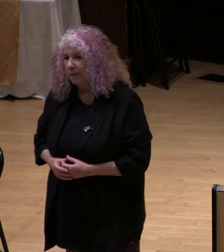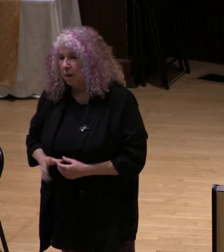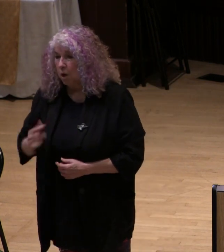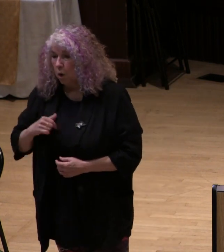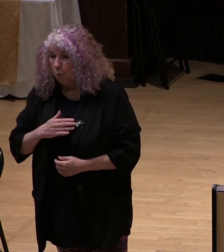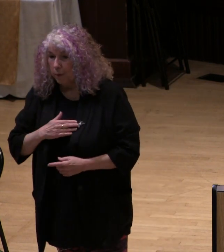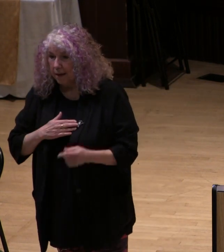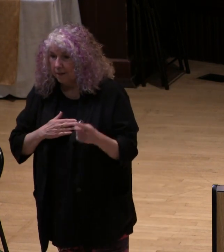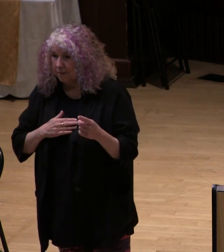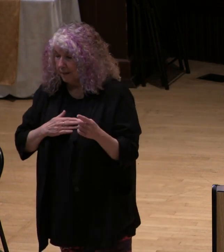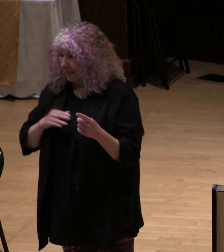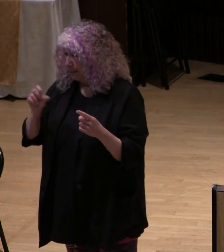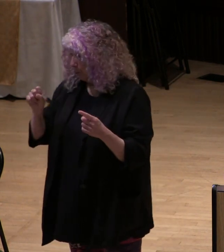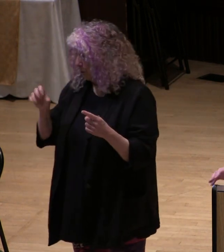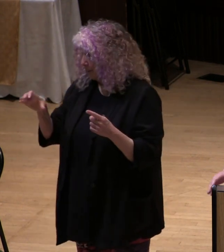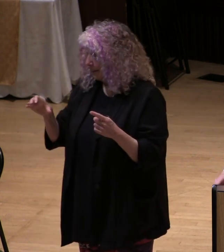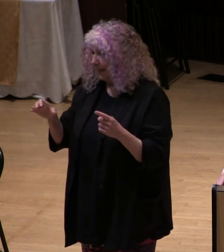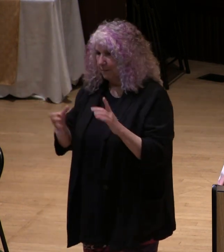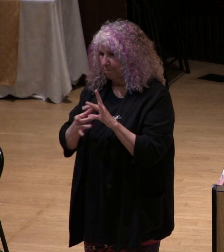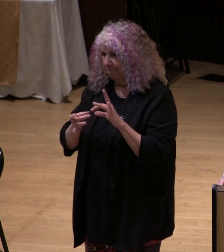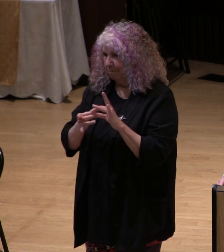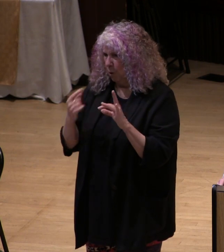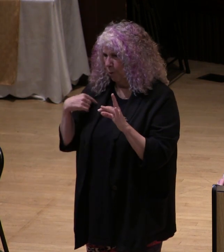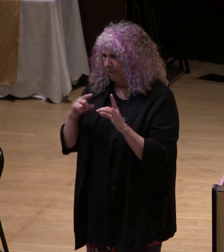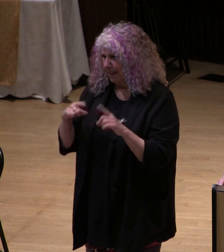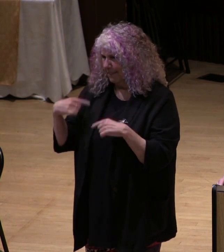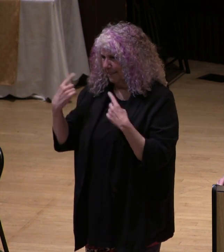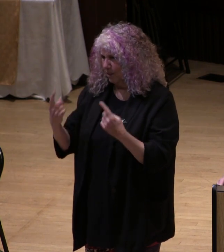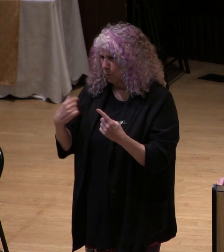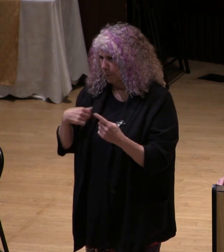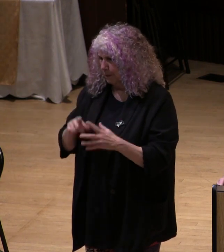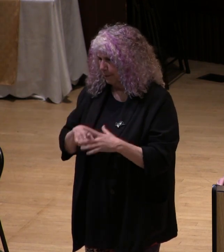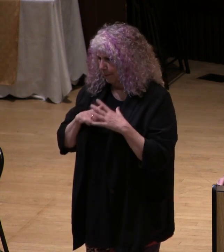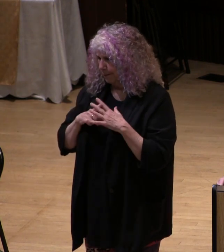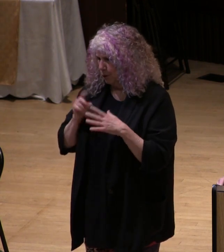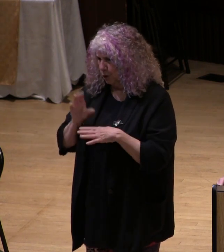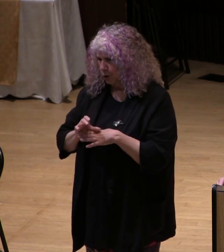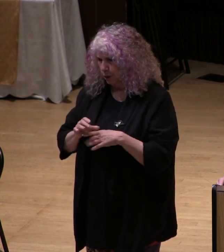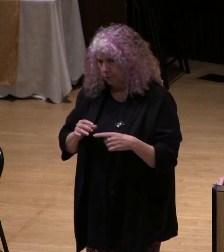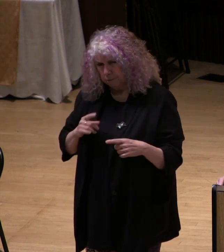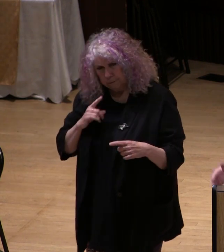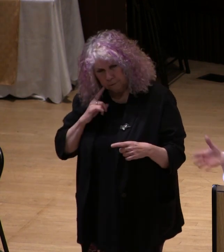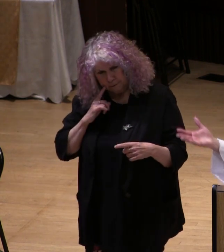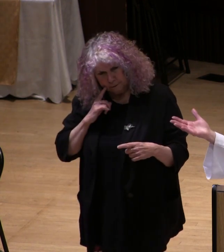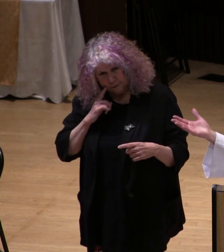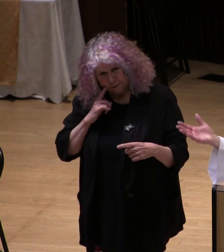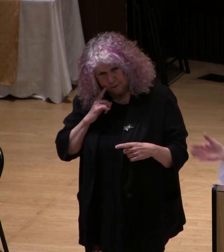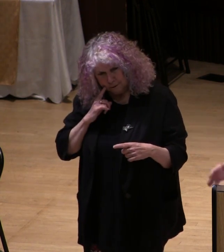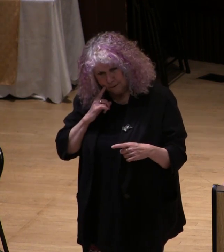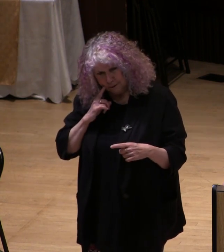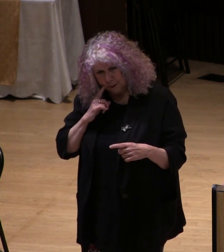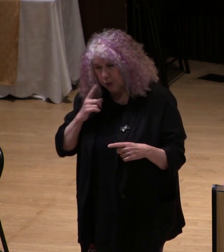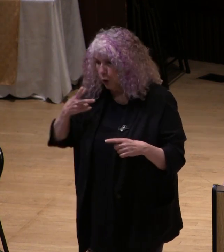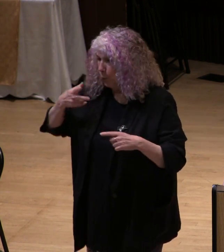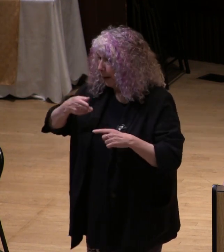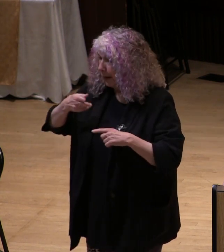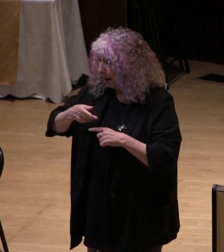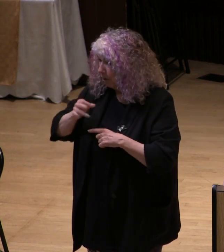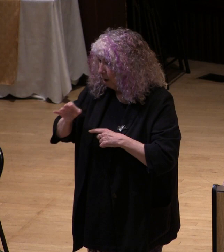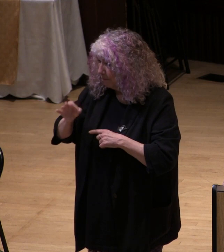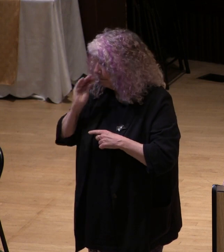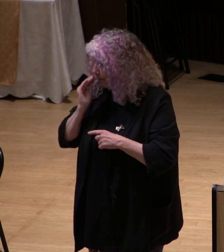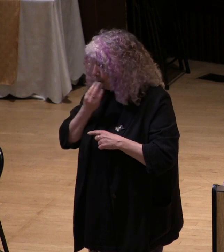We have at Spiritus Christi a saying that we've had ever since we began our church, which is, you can cut back some of the